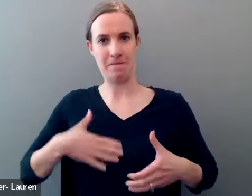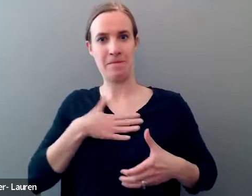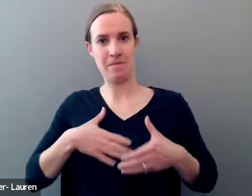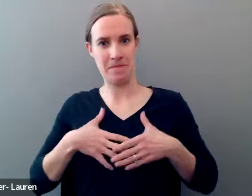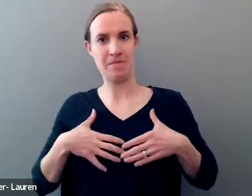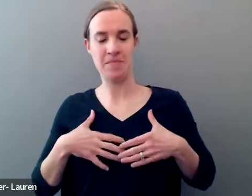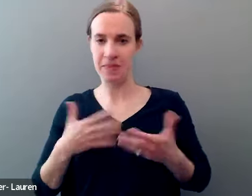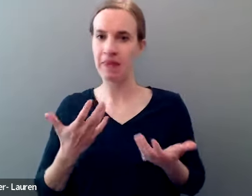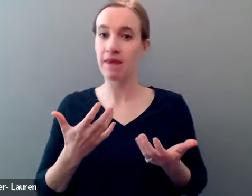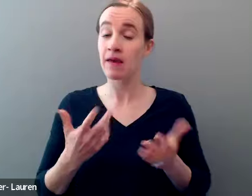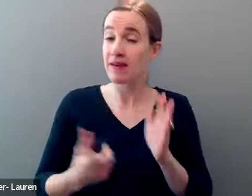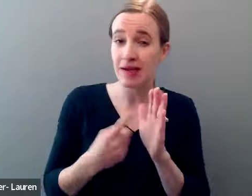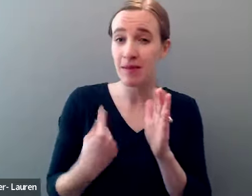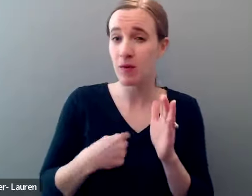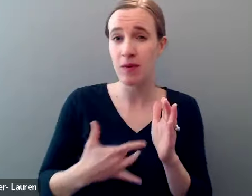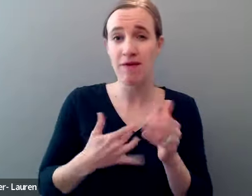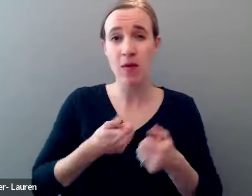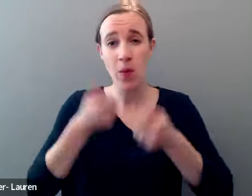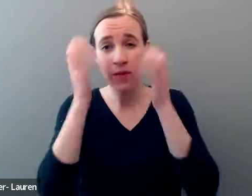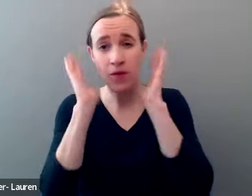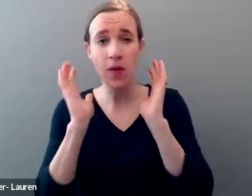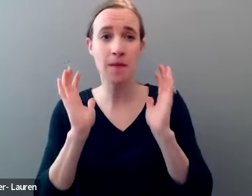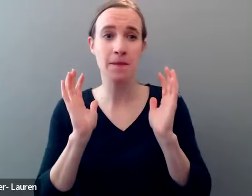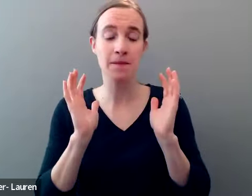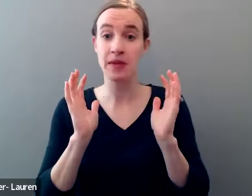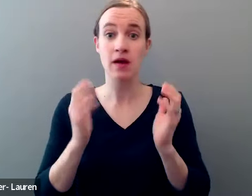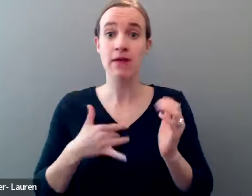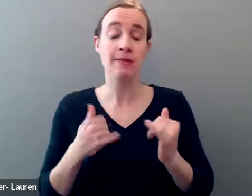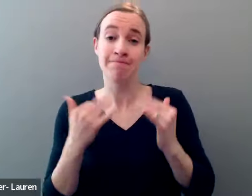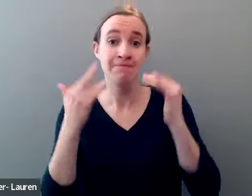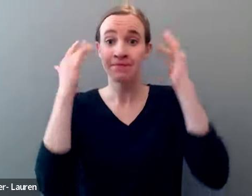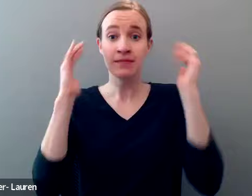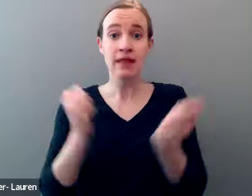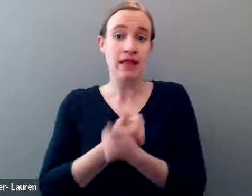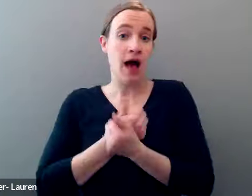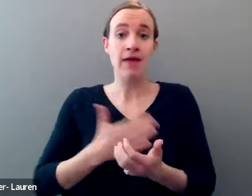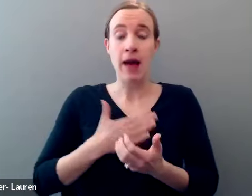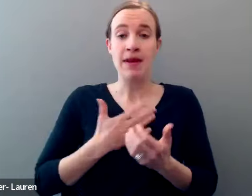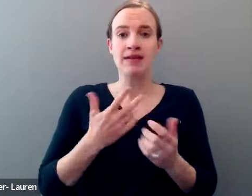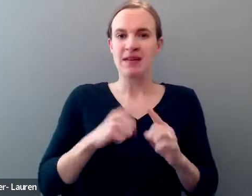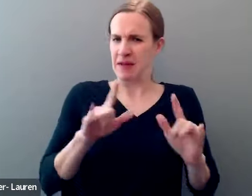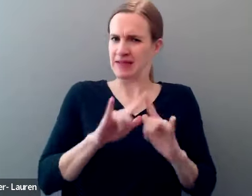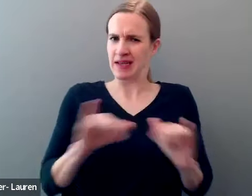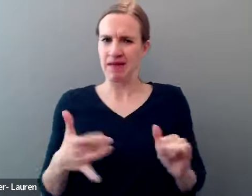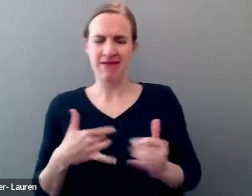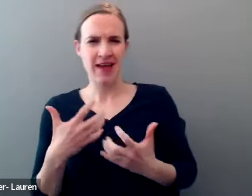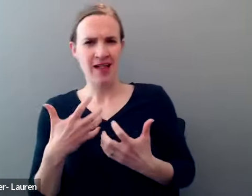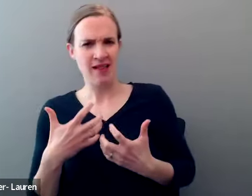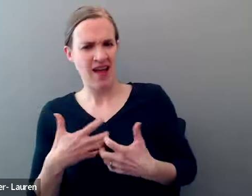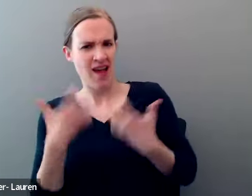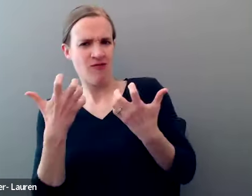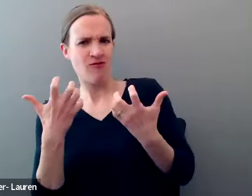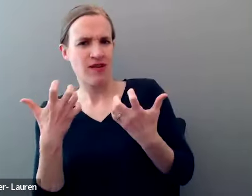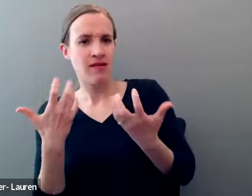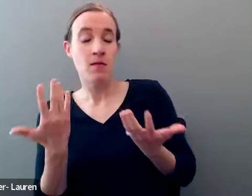can be overwhelmed with love and happiness, and then you might experience anger at the same time, or the